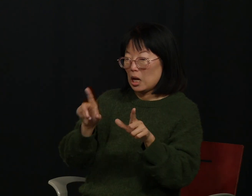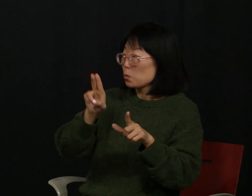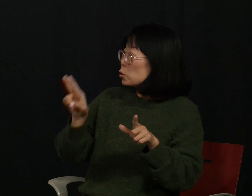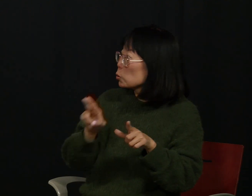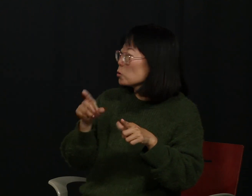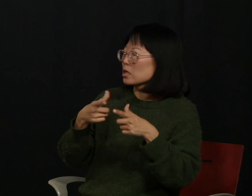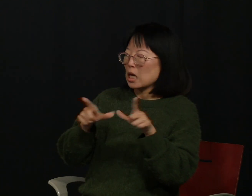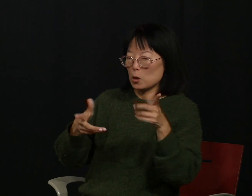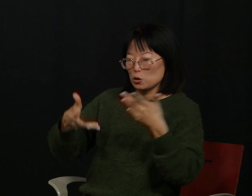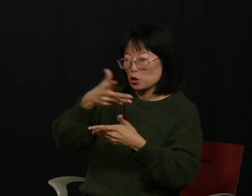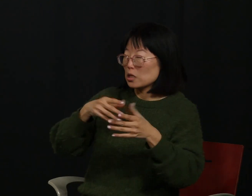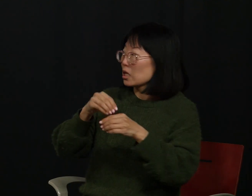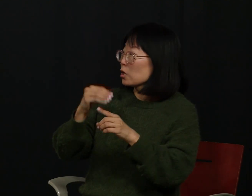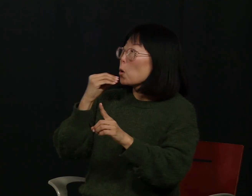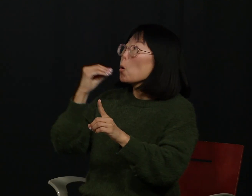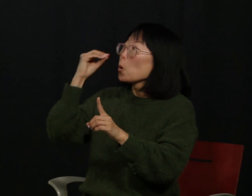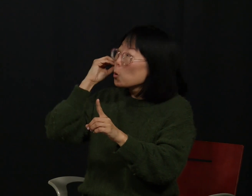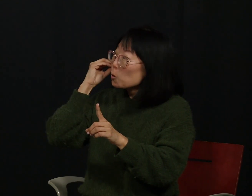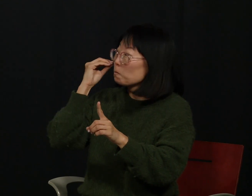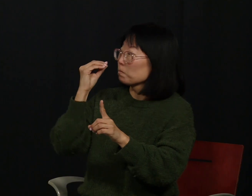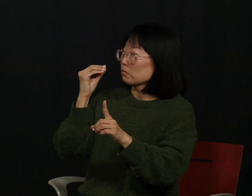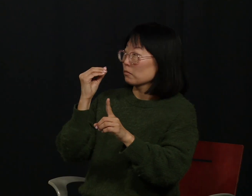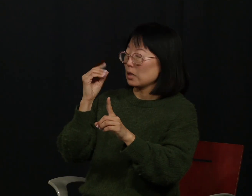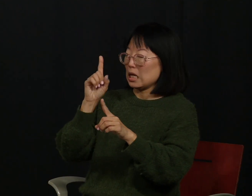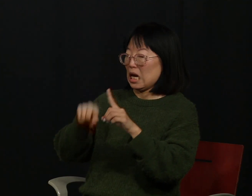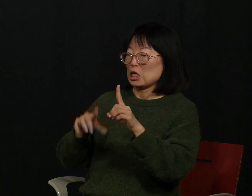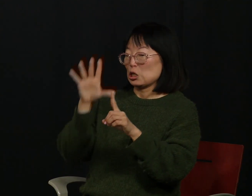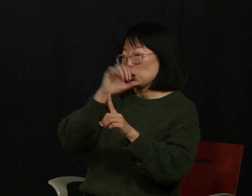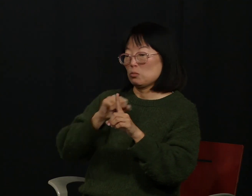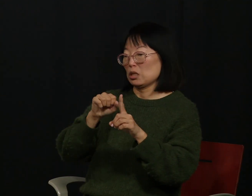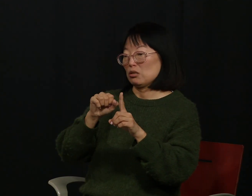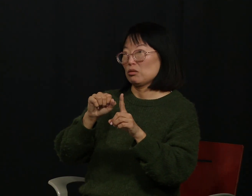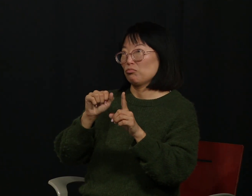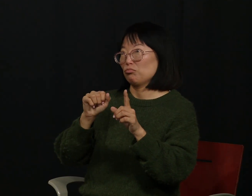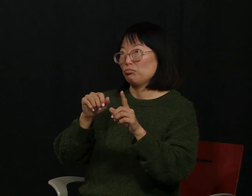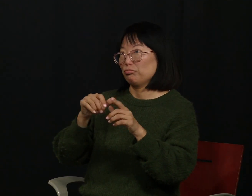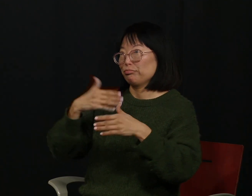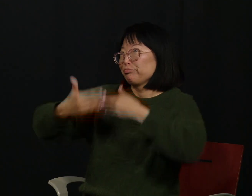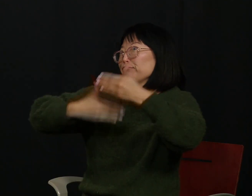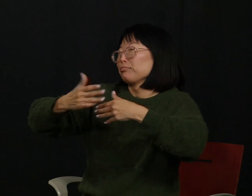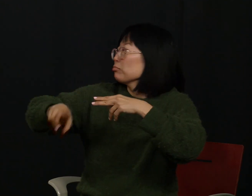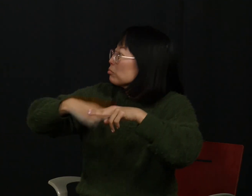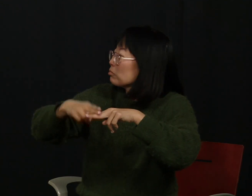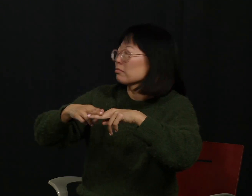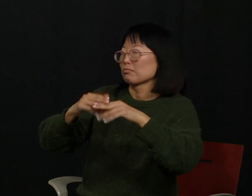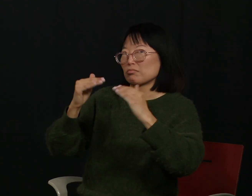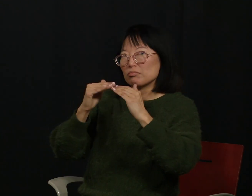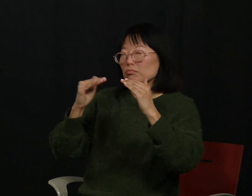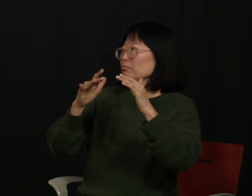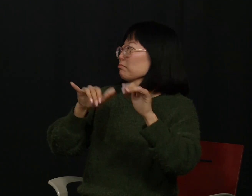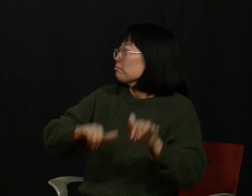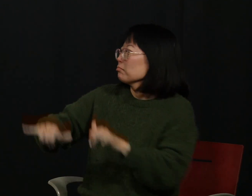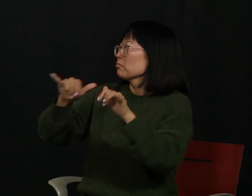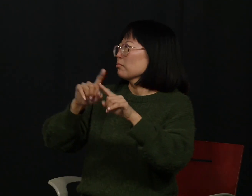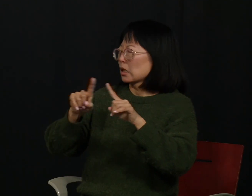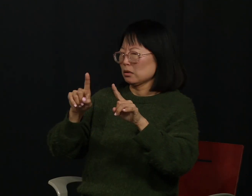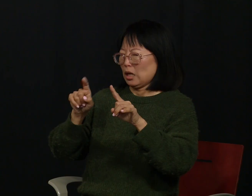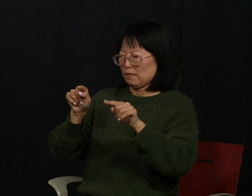language use, the socialization in the home. We cannot assume that is just going on as normal and the way that it